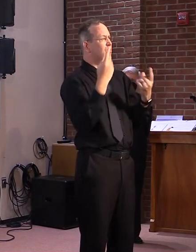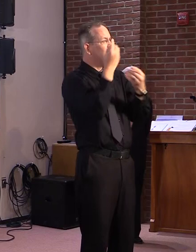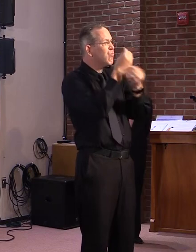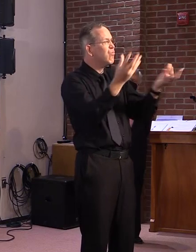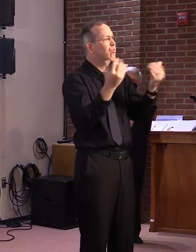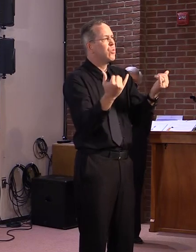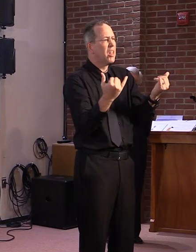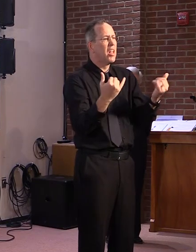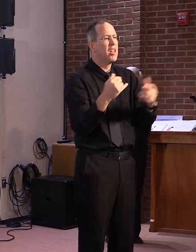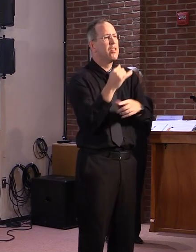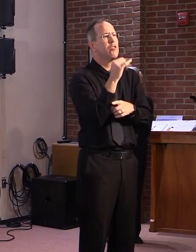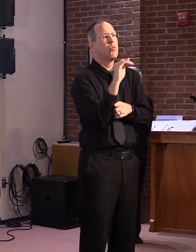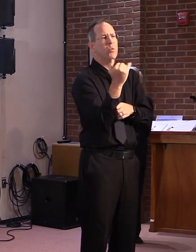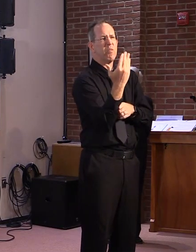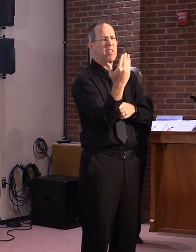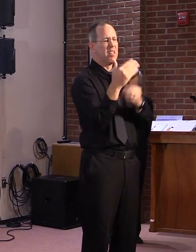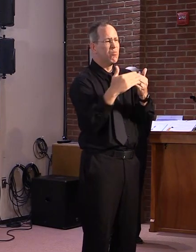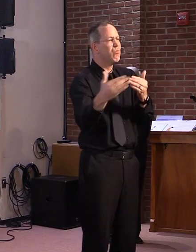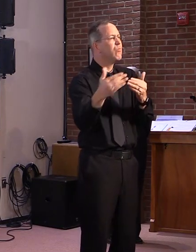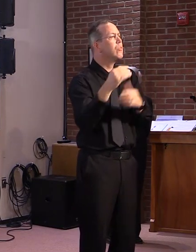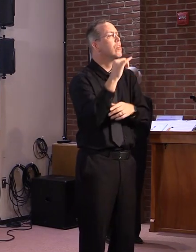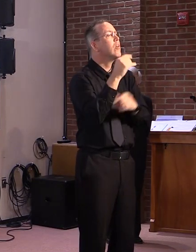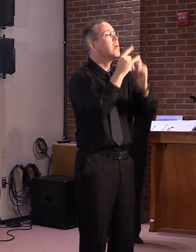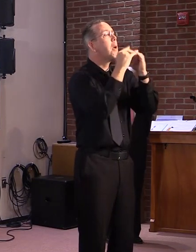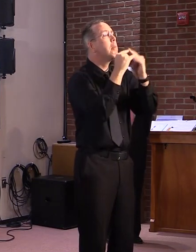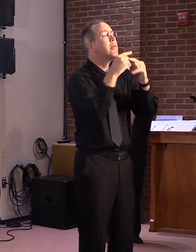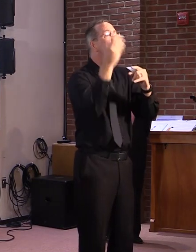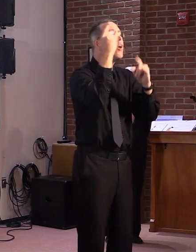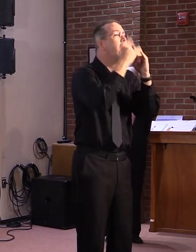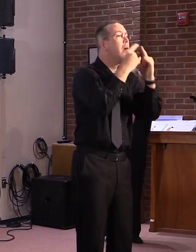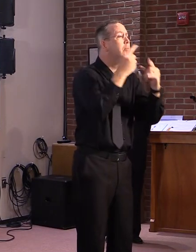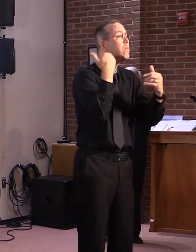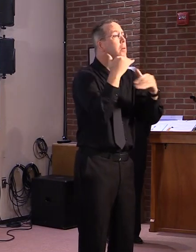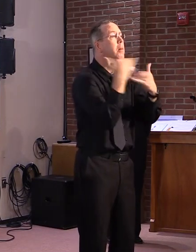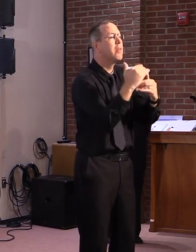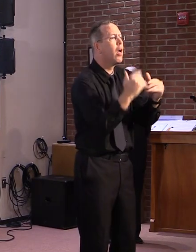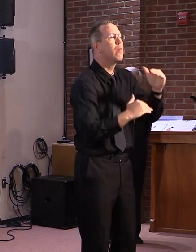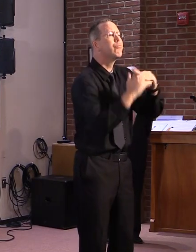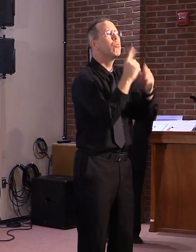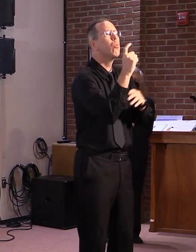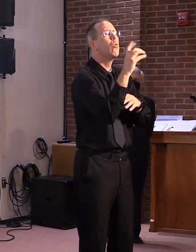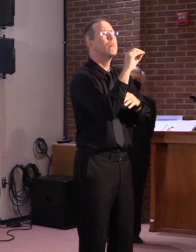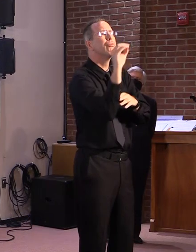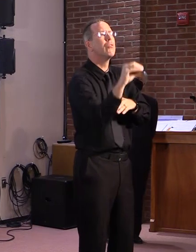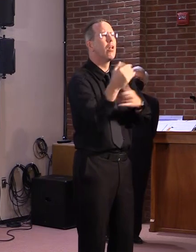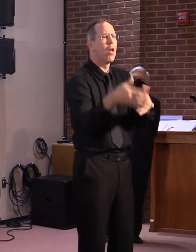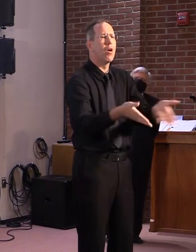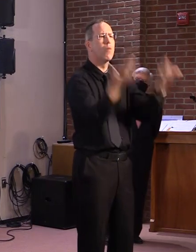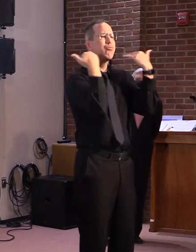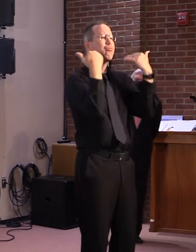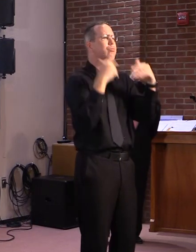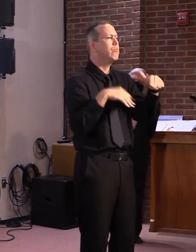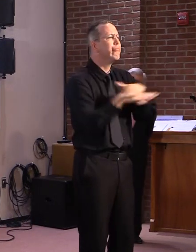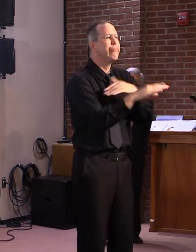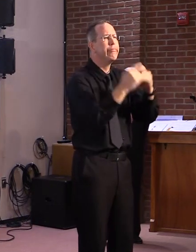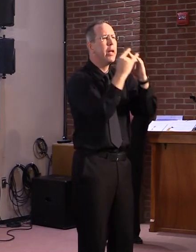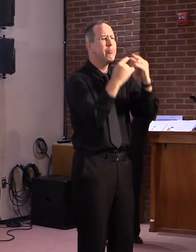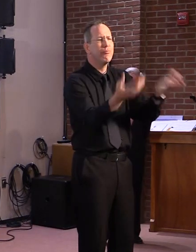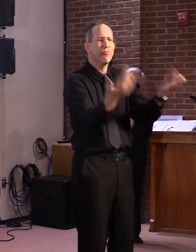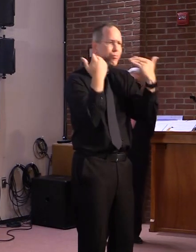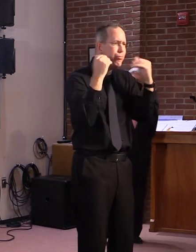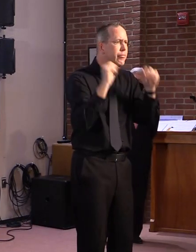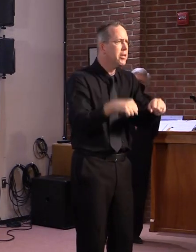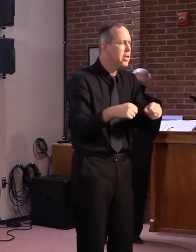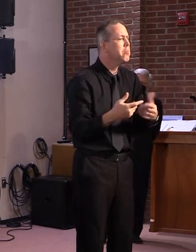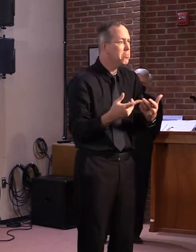to 100%. And if our data continues to show we're moving in the right direction, you'll see us open more